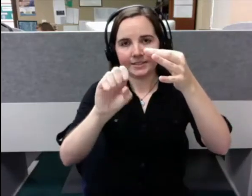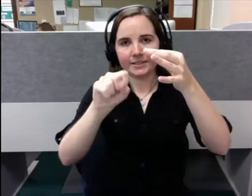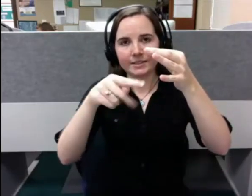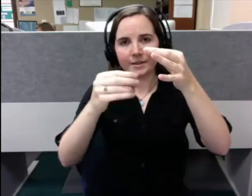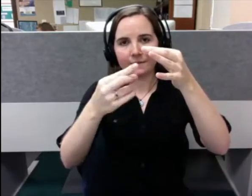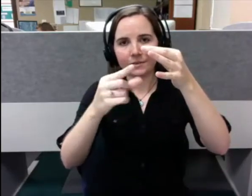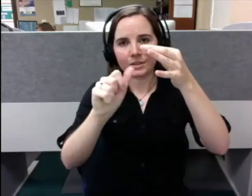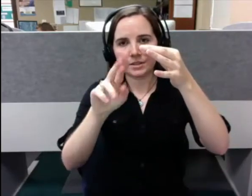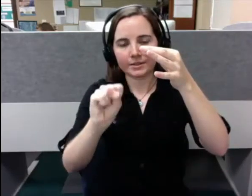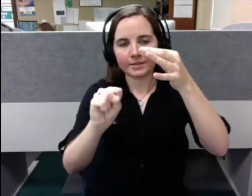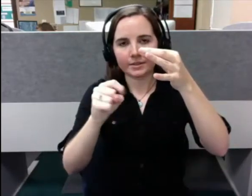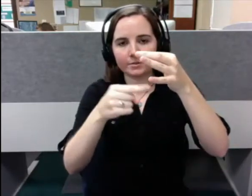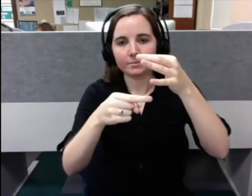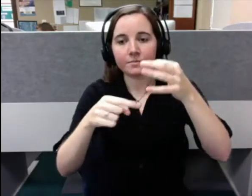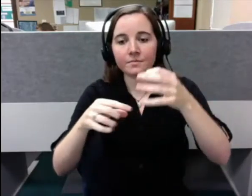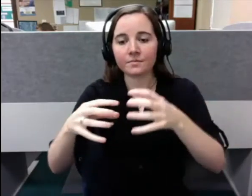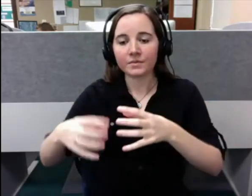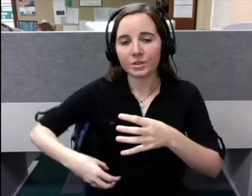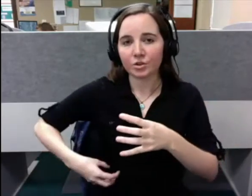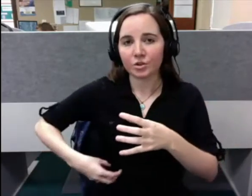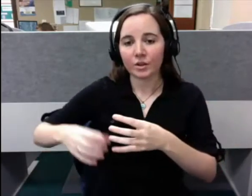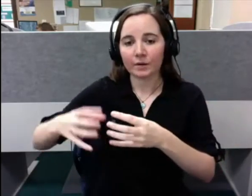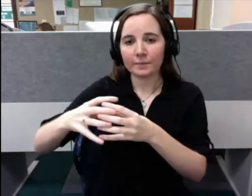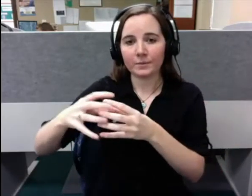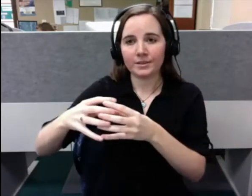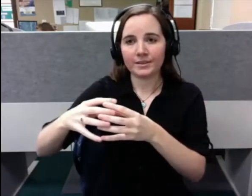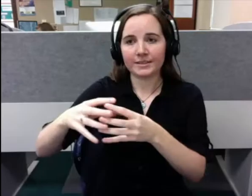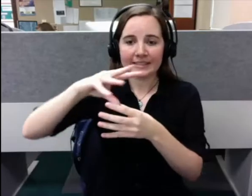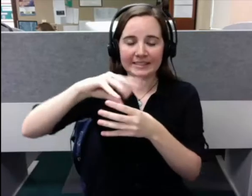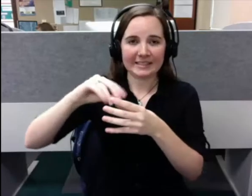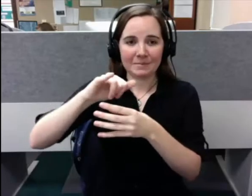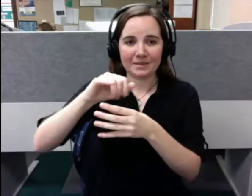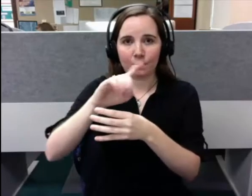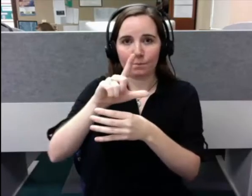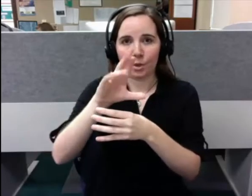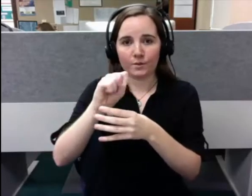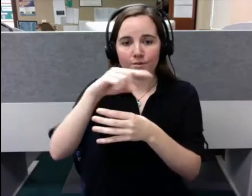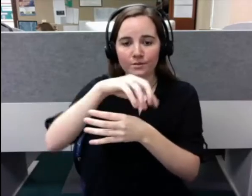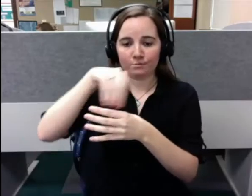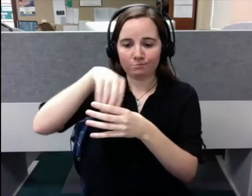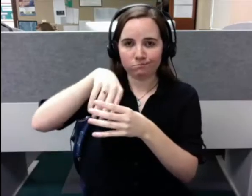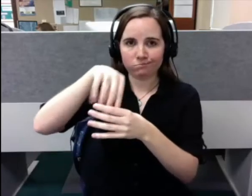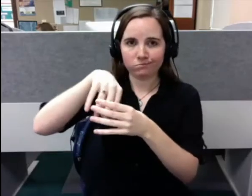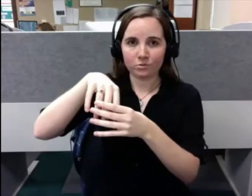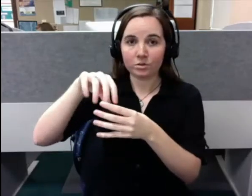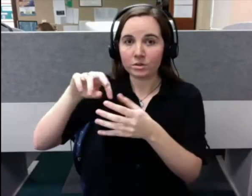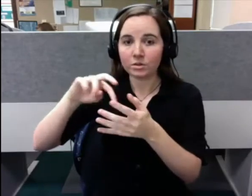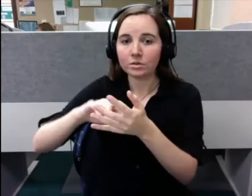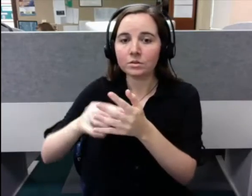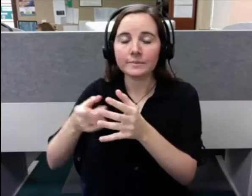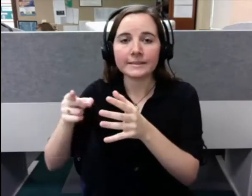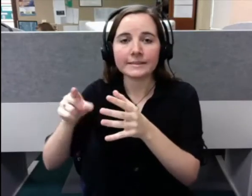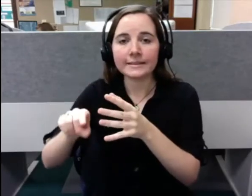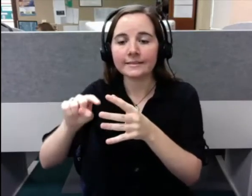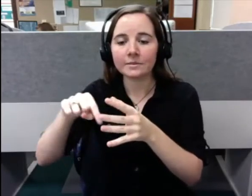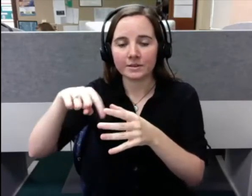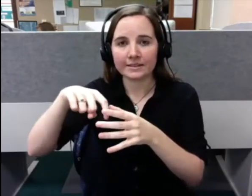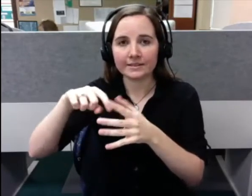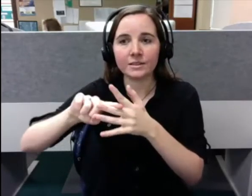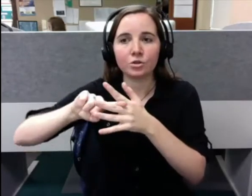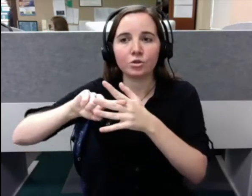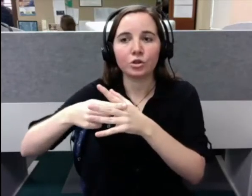Your stomach receives balls of food or boli, and the primary function of the stomach will be to break down or to initiate